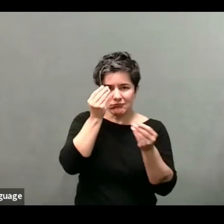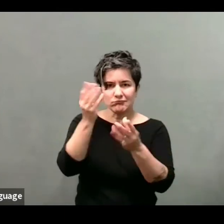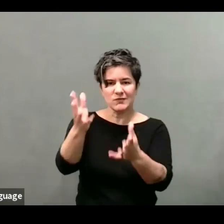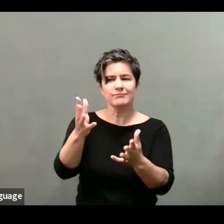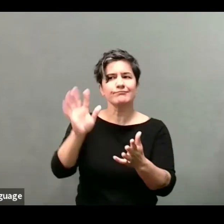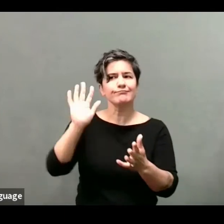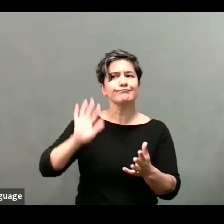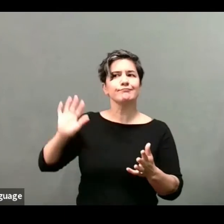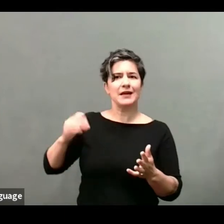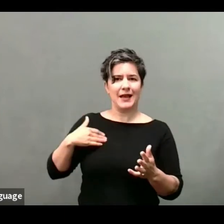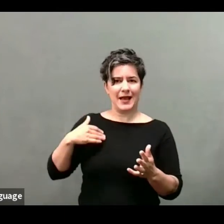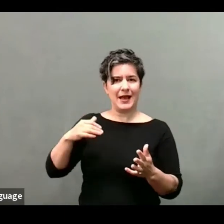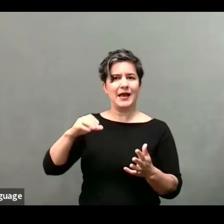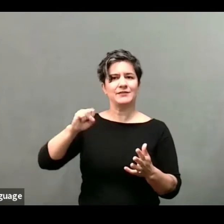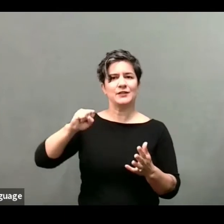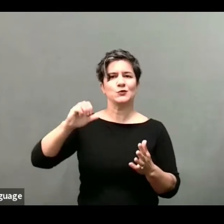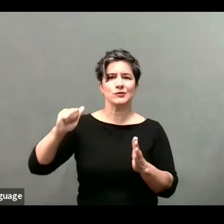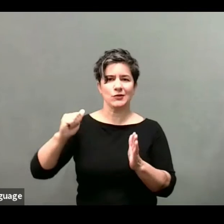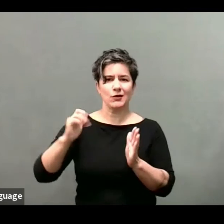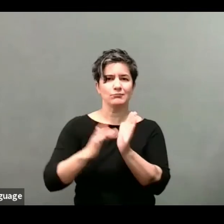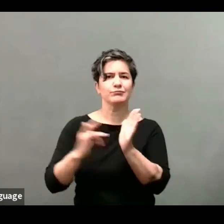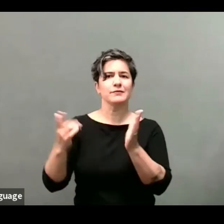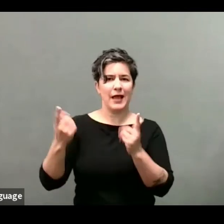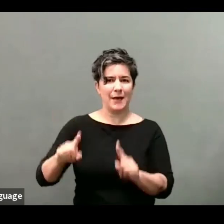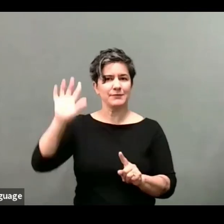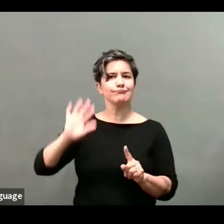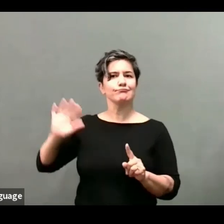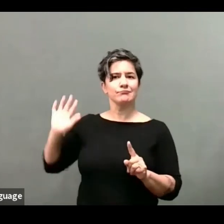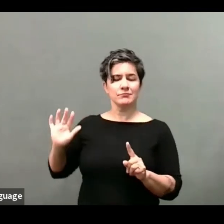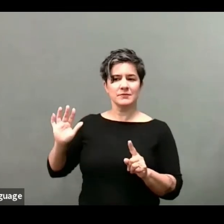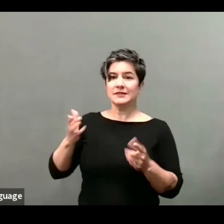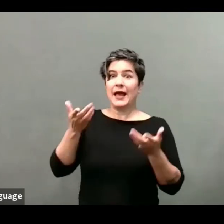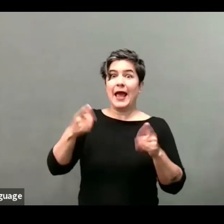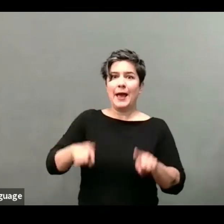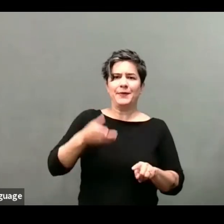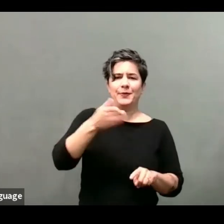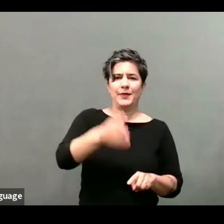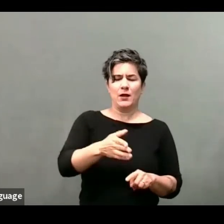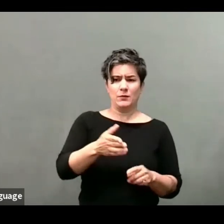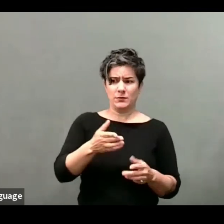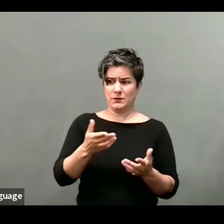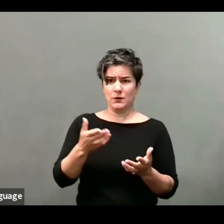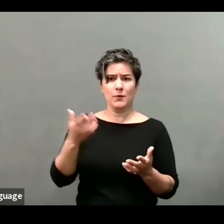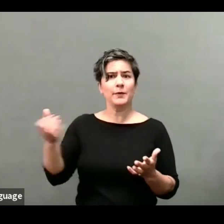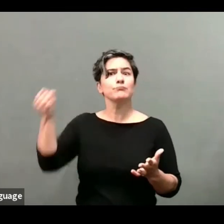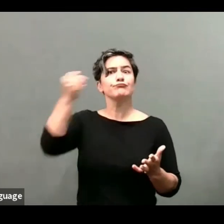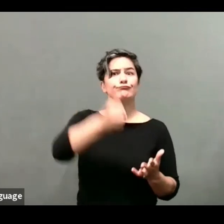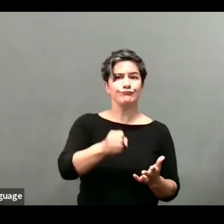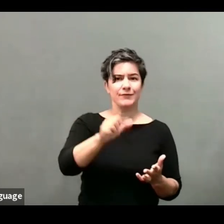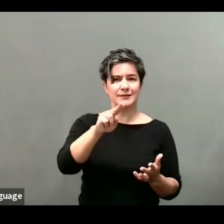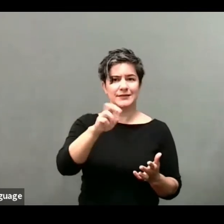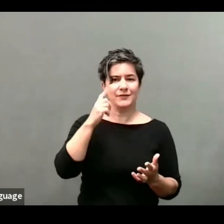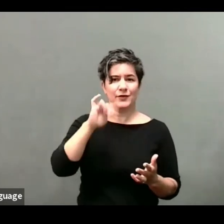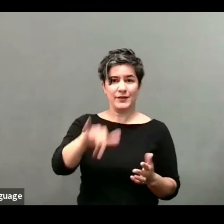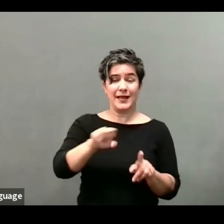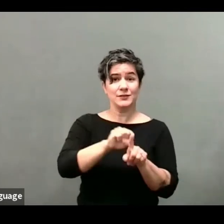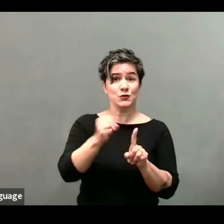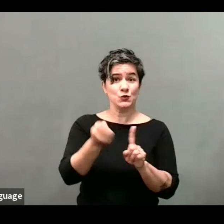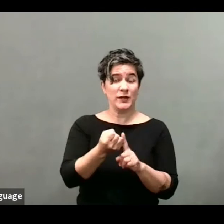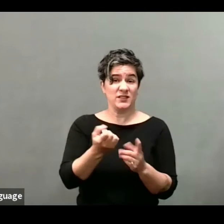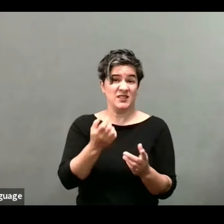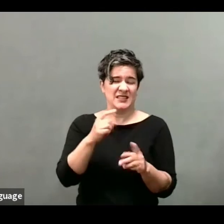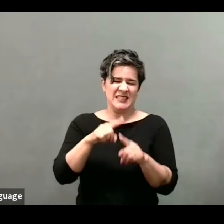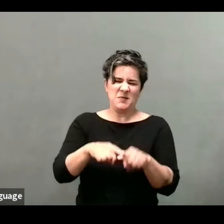and are then given the option to work with a SANE, especially depending on how recently that assault may have occurred.